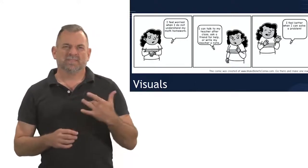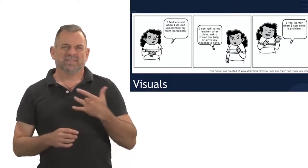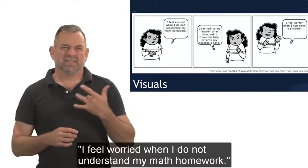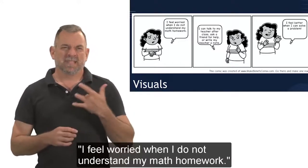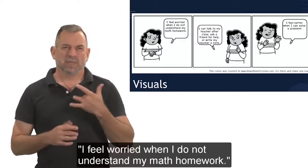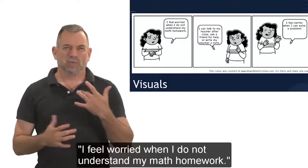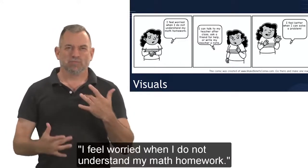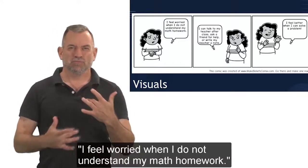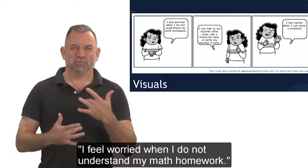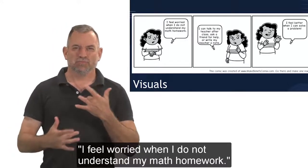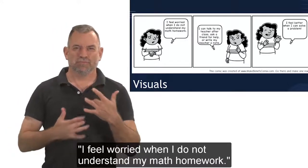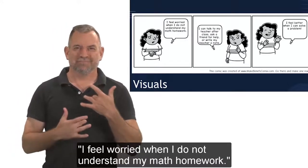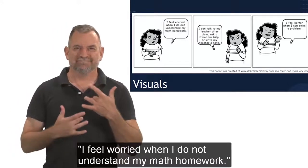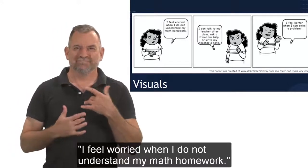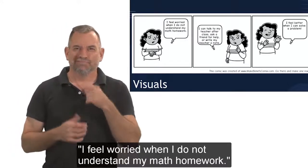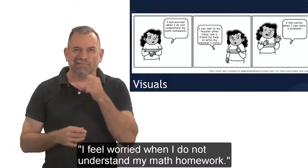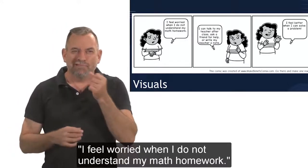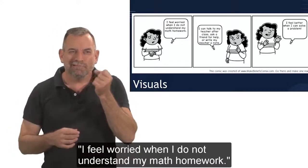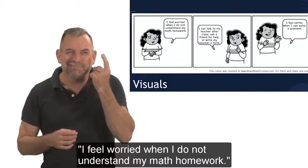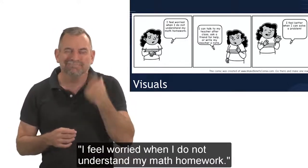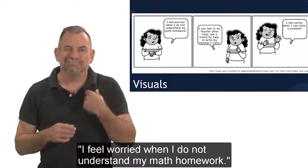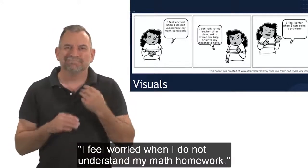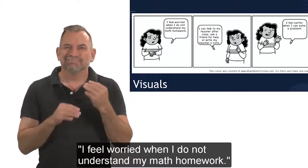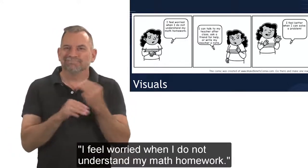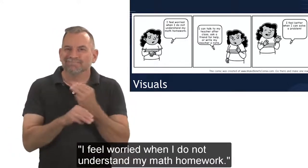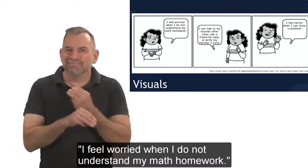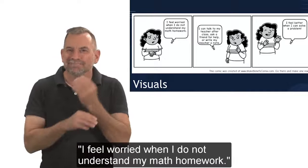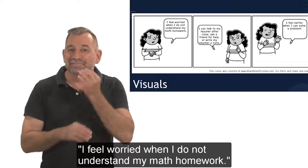I feel worried when I do not understand my math homework.